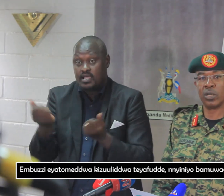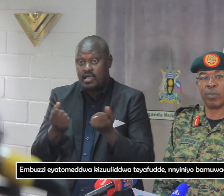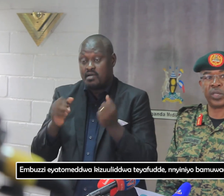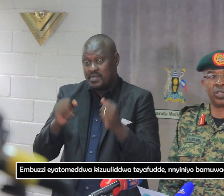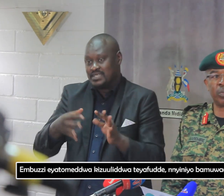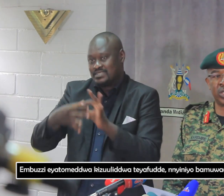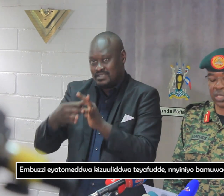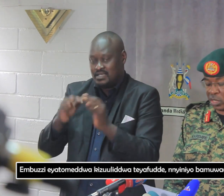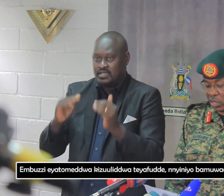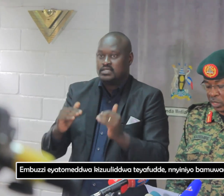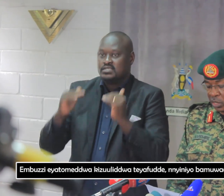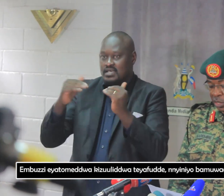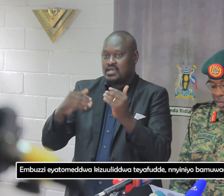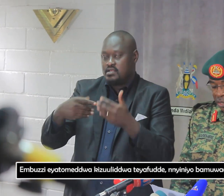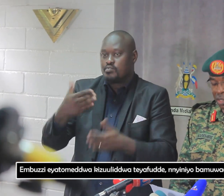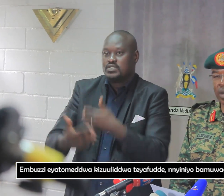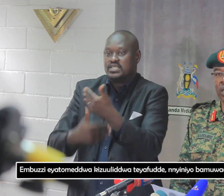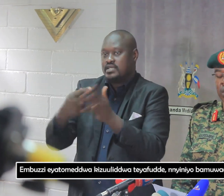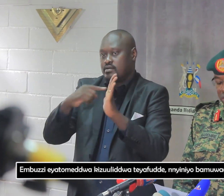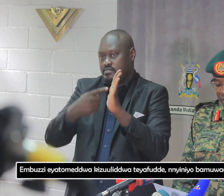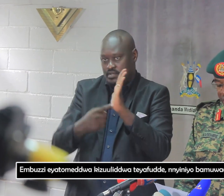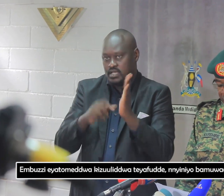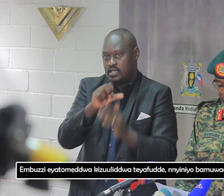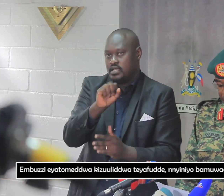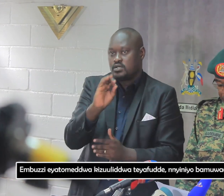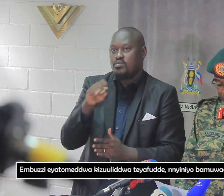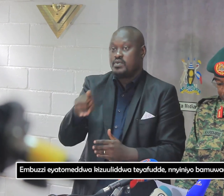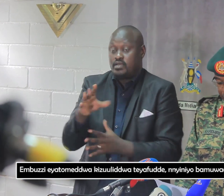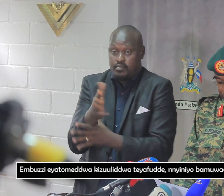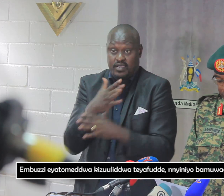standard operational procedures issued by the Ministry of Health.